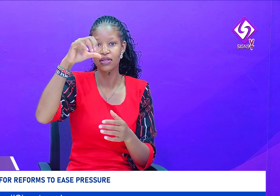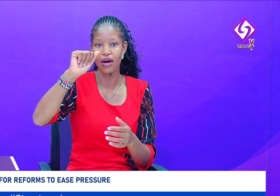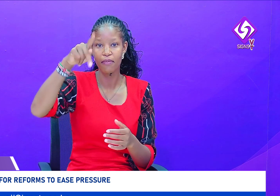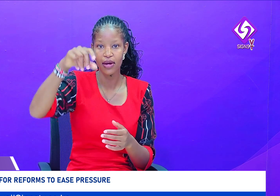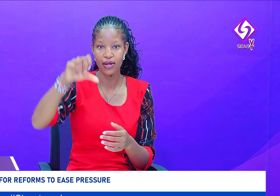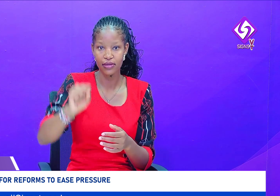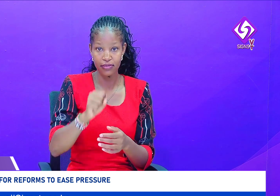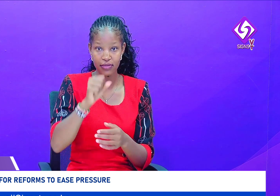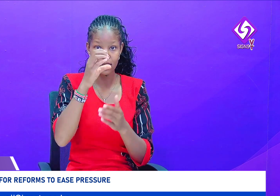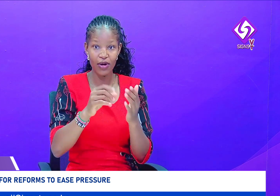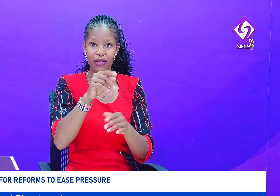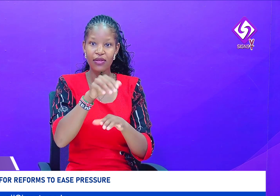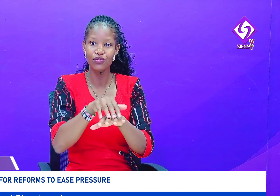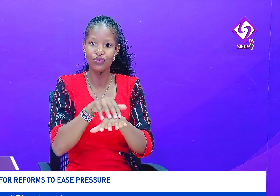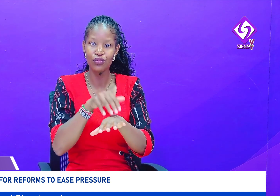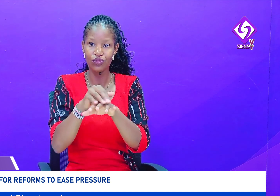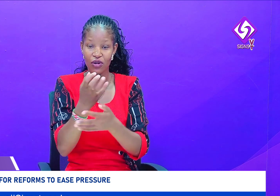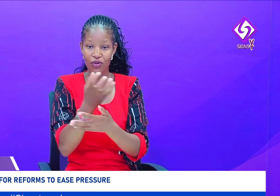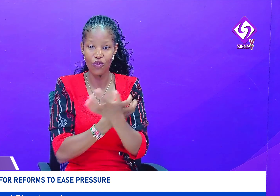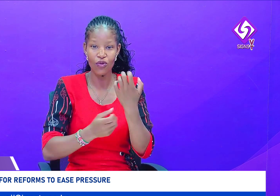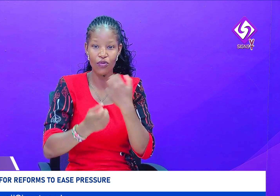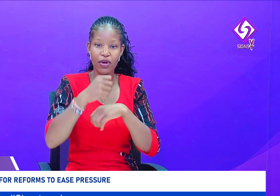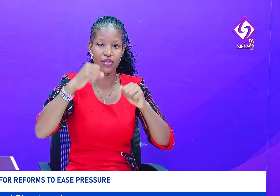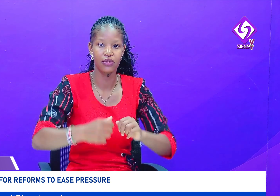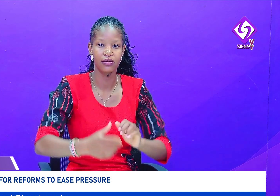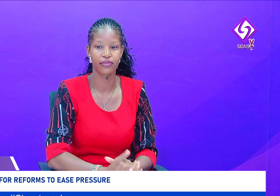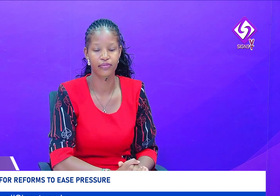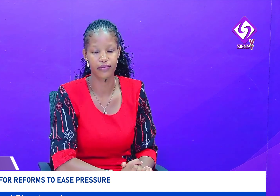gap could slow economic recovery.